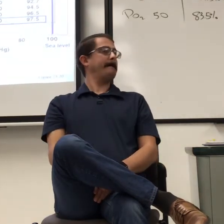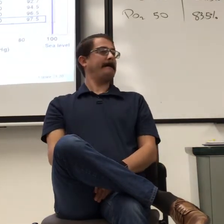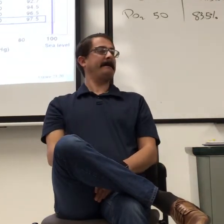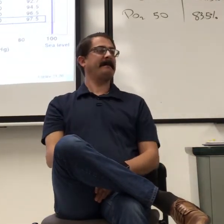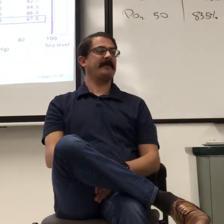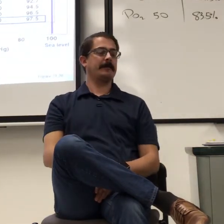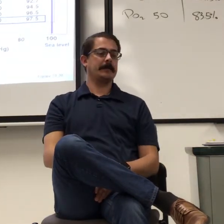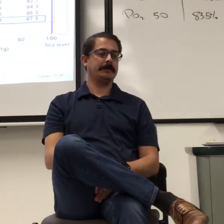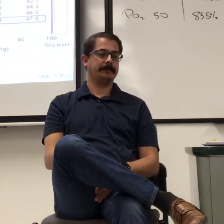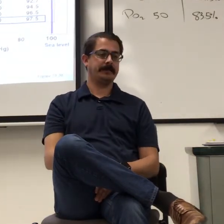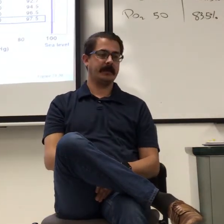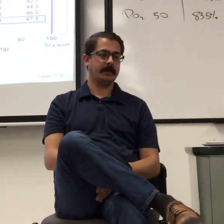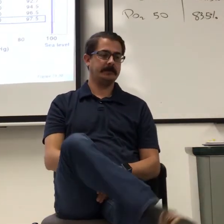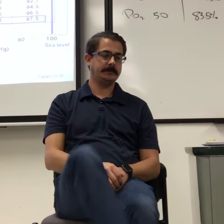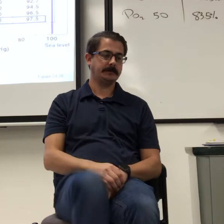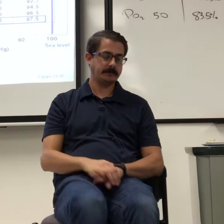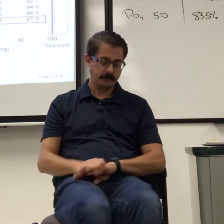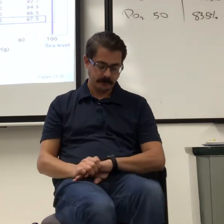so I'll erase this.